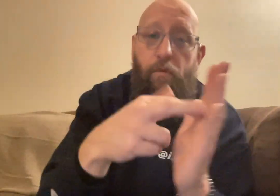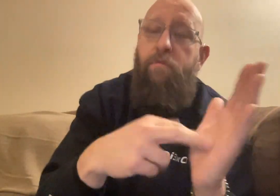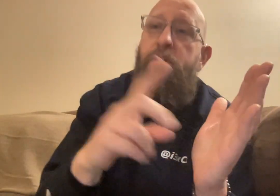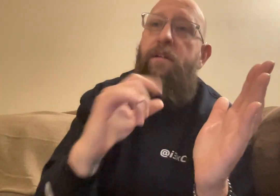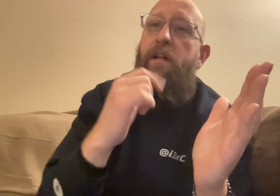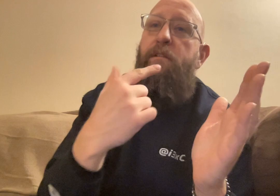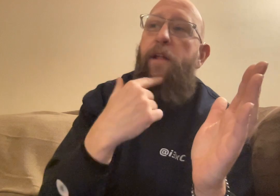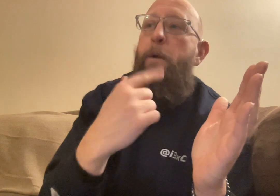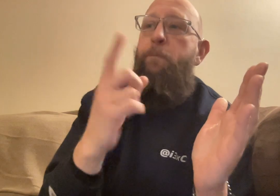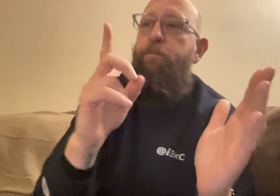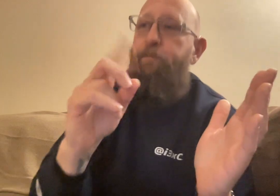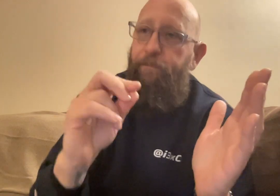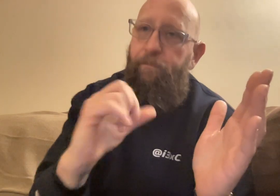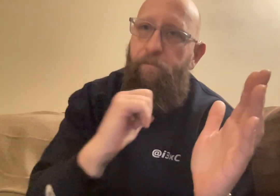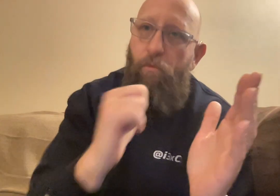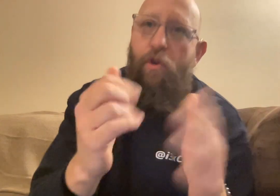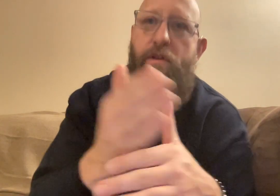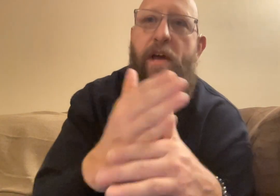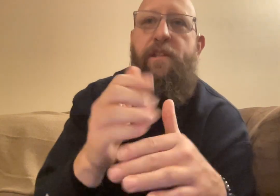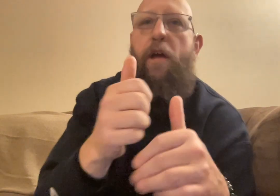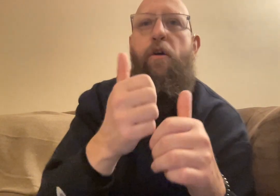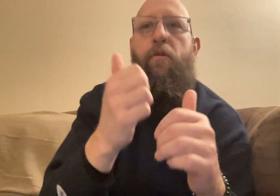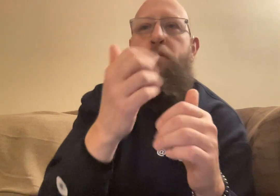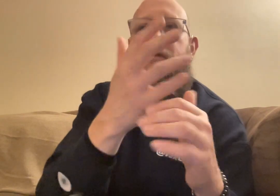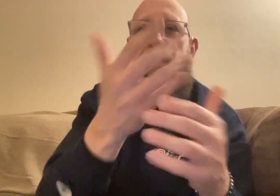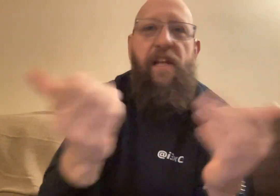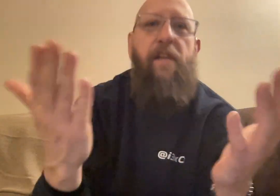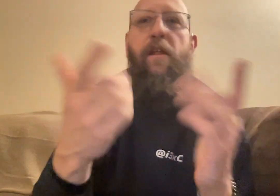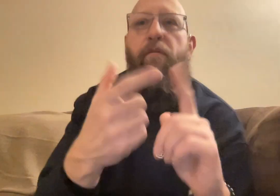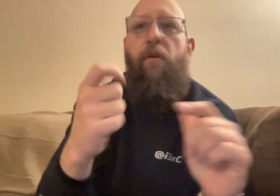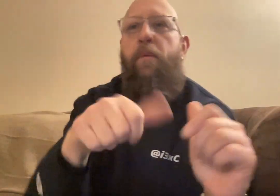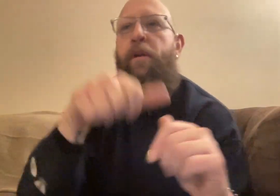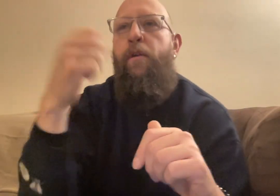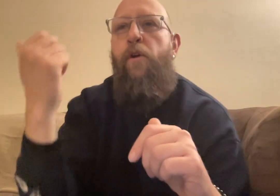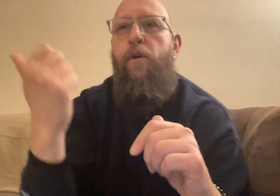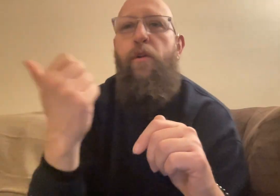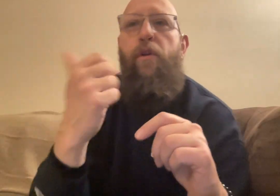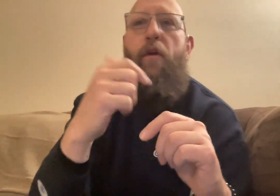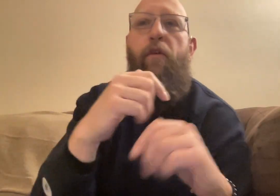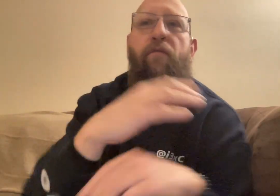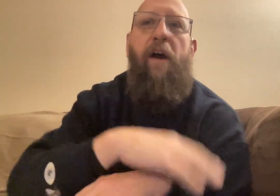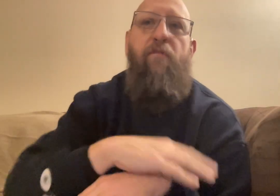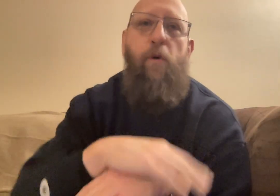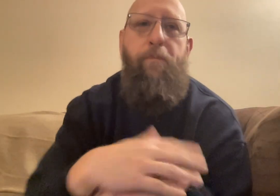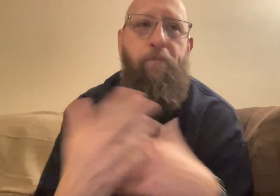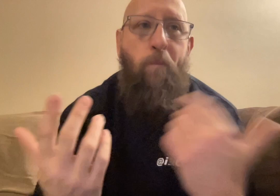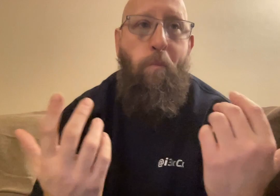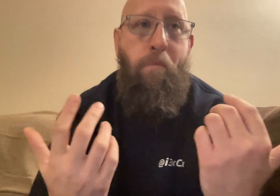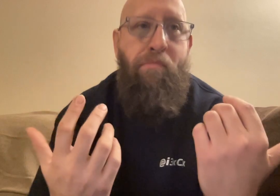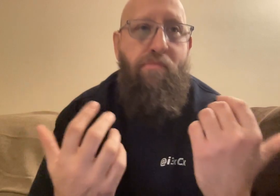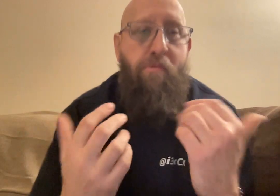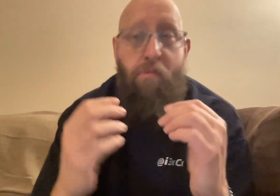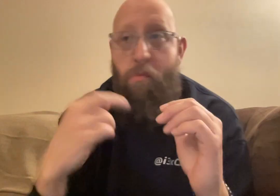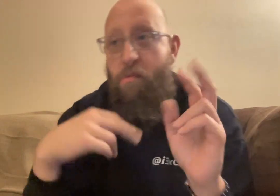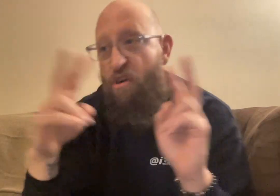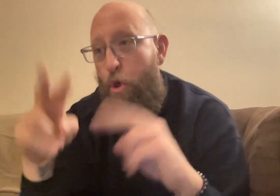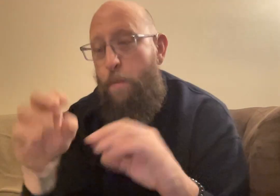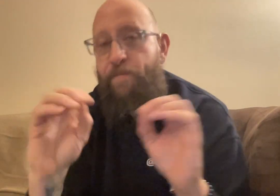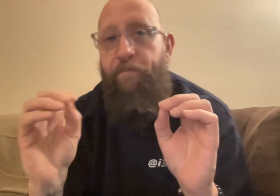Who's in that day? You're not there anything from another platform. Yeah.